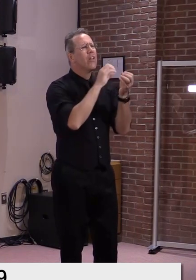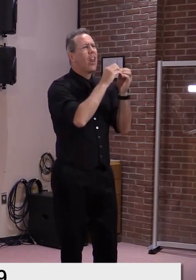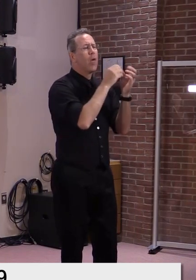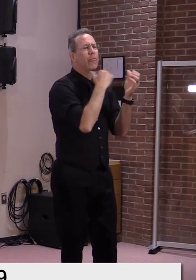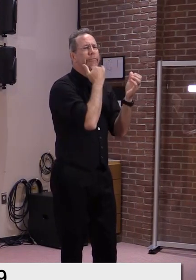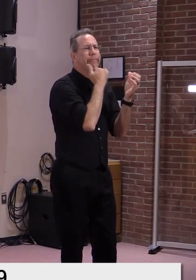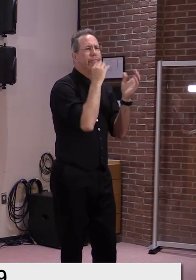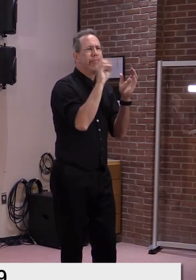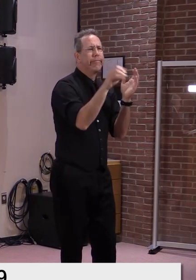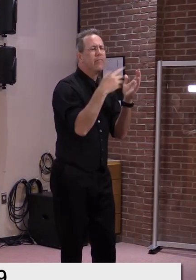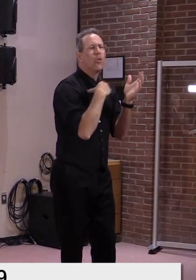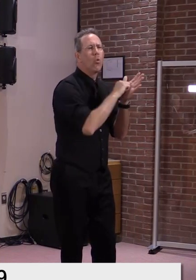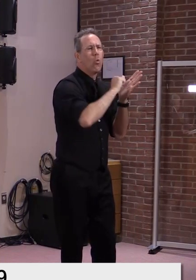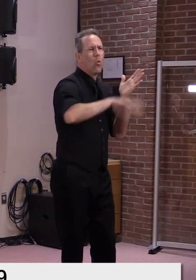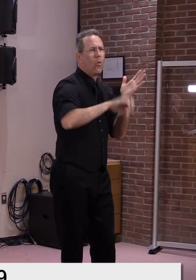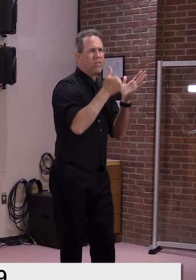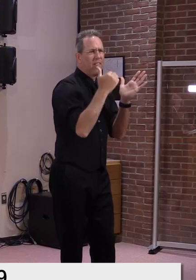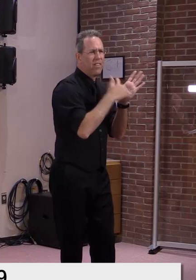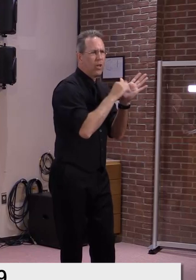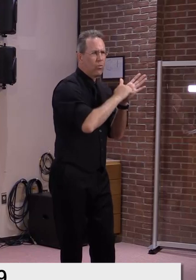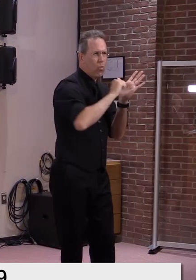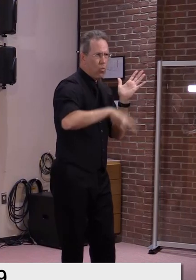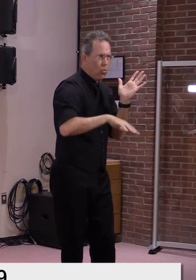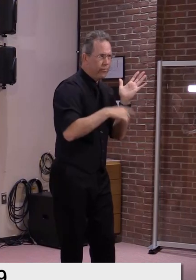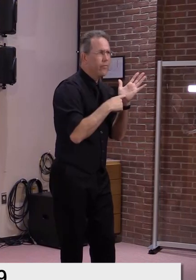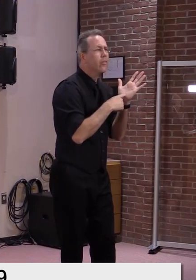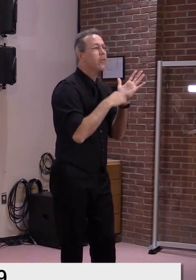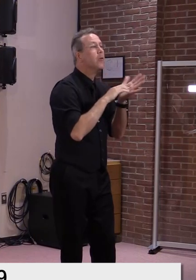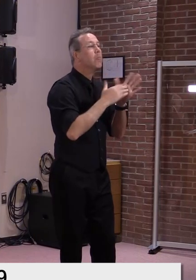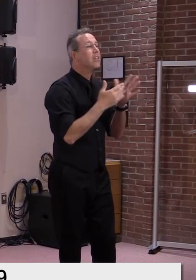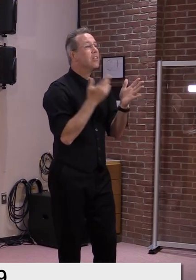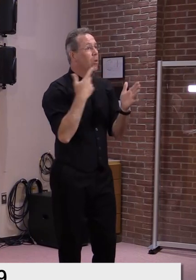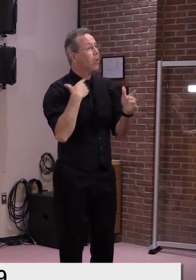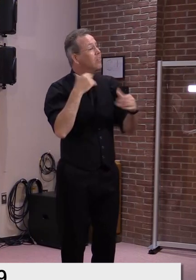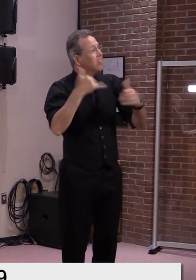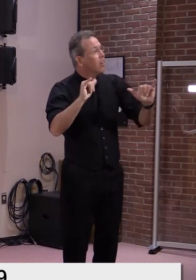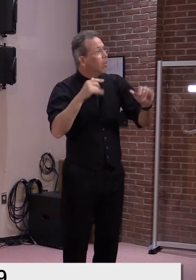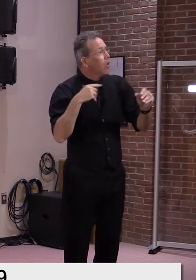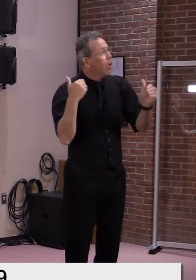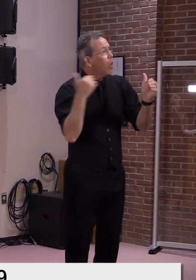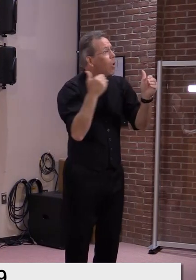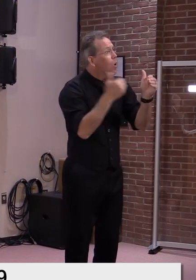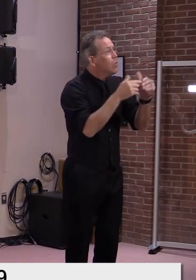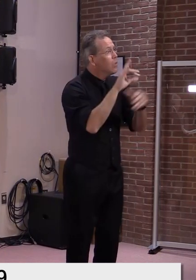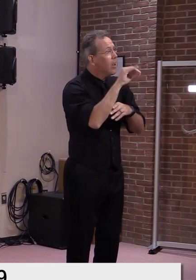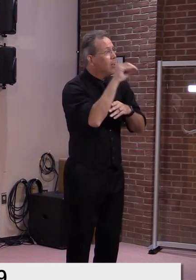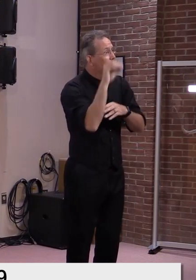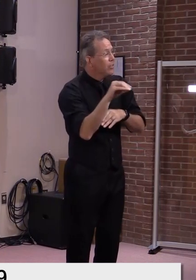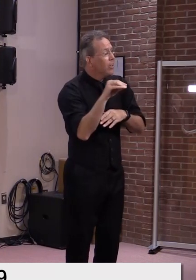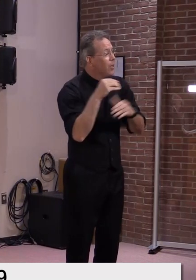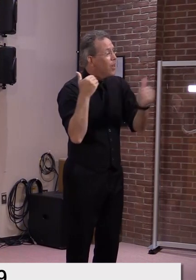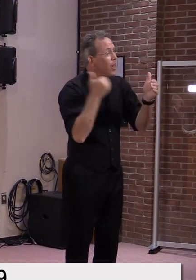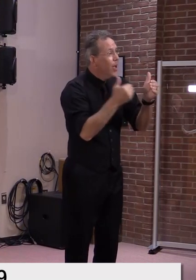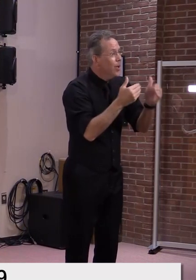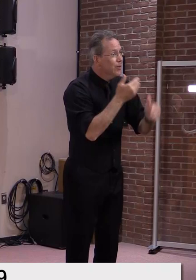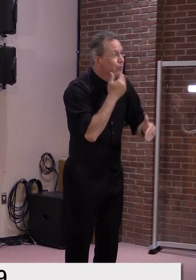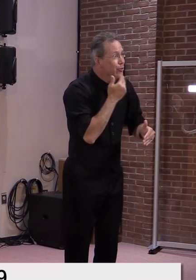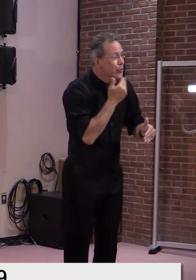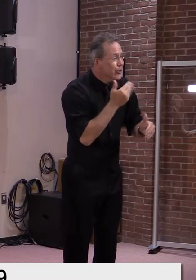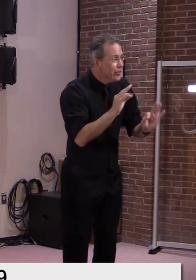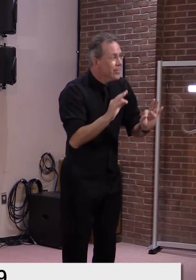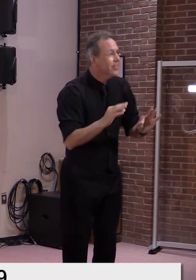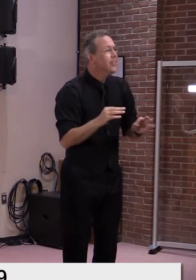exciting, but there is still much work to do, and we need to continue reaching out to those Vermonters that have not